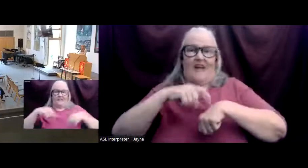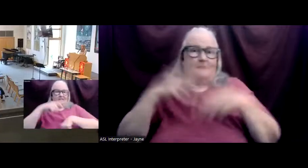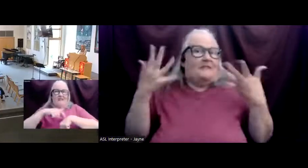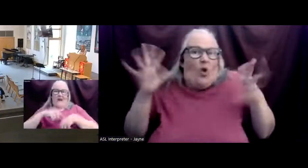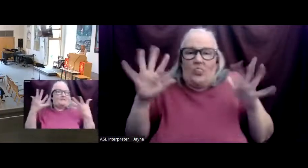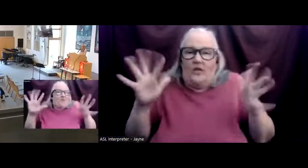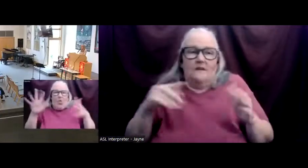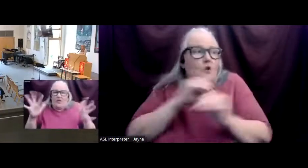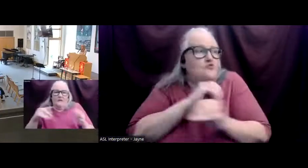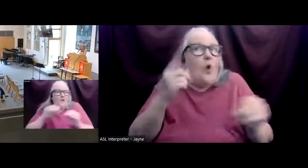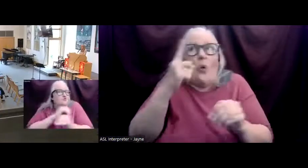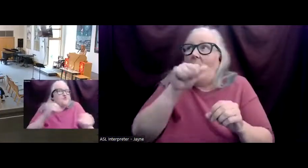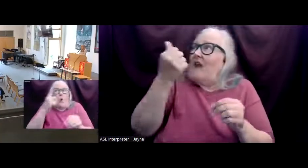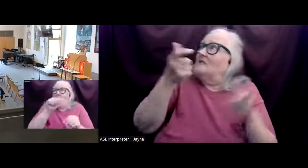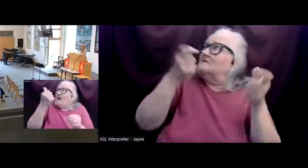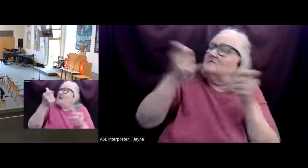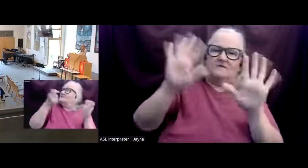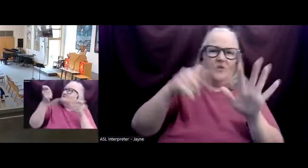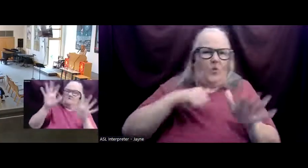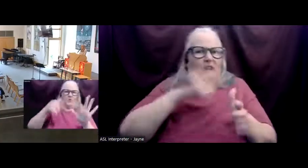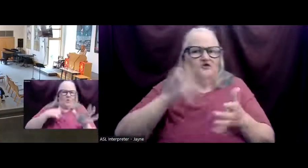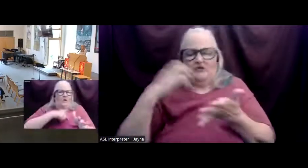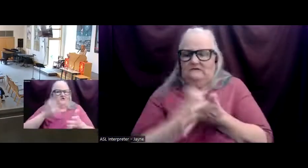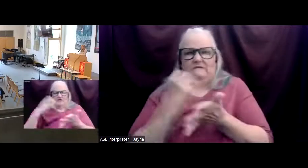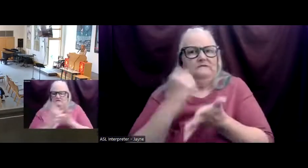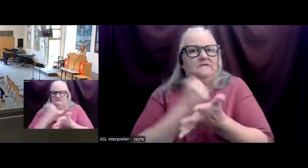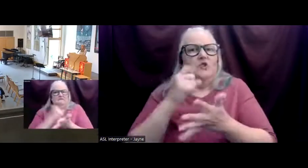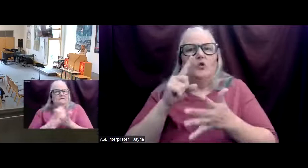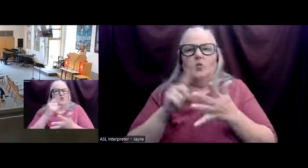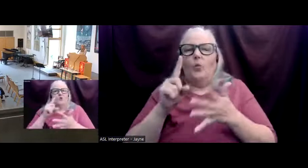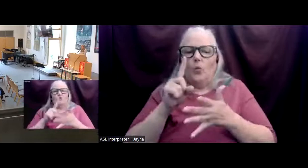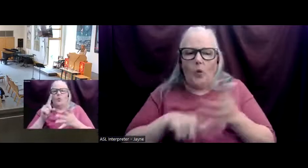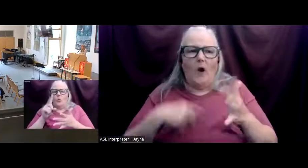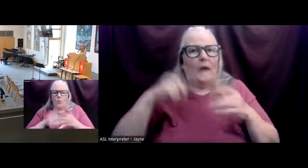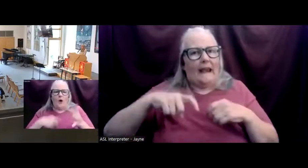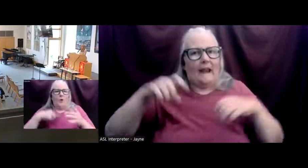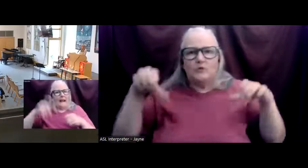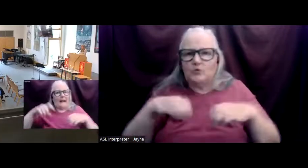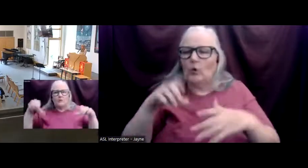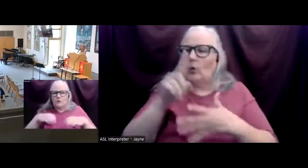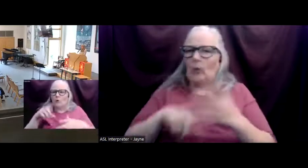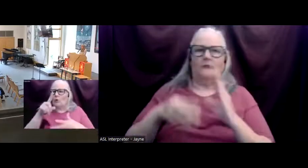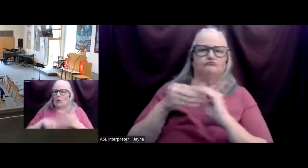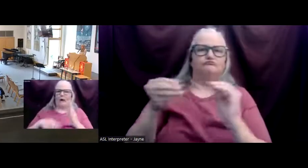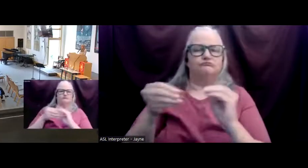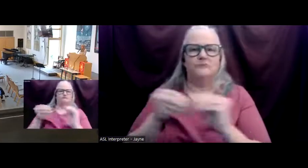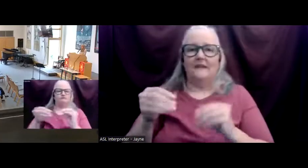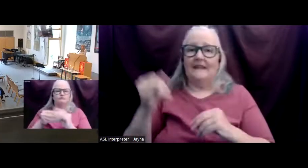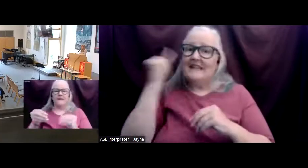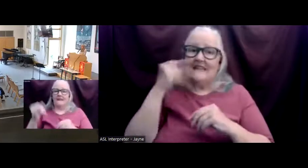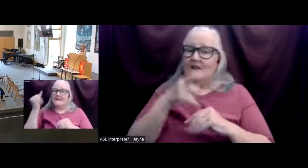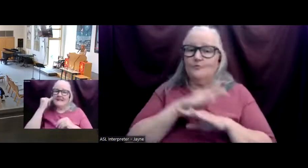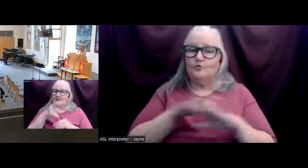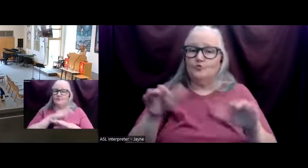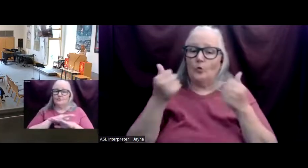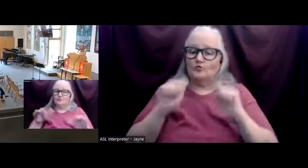anyone else in charge, so we should do the things we need to do and say the things we need to say. She says, if you're not trying to make